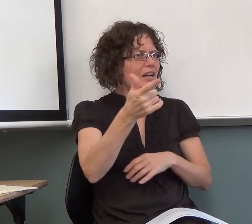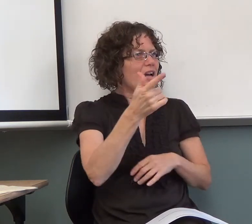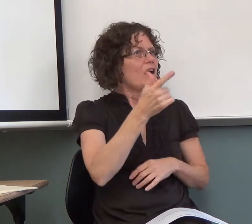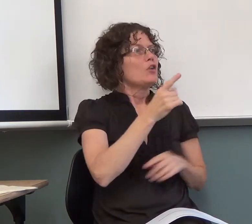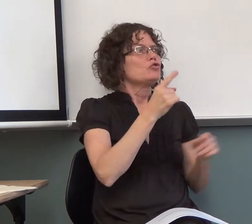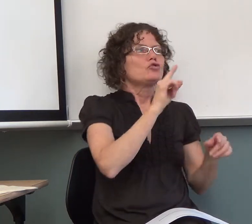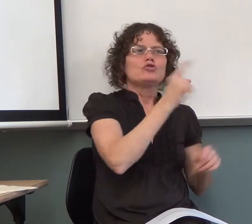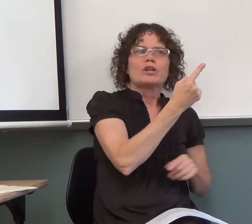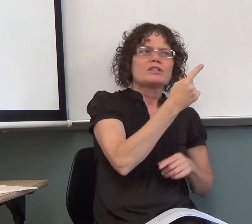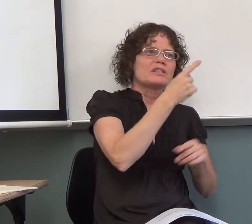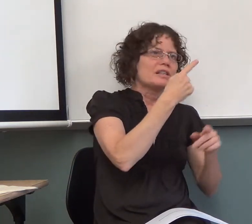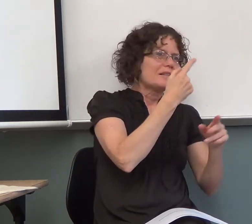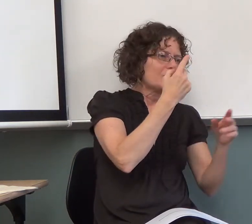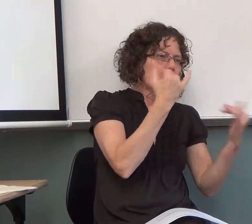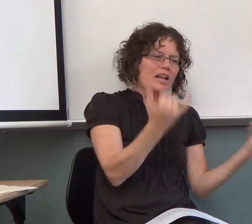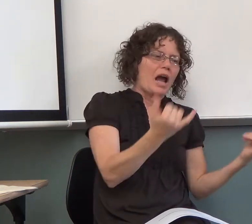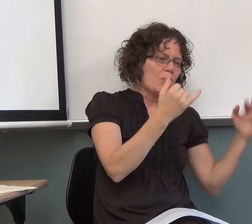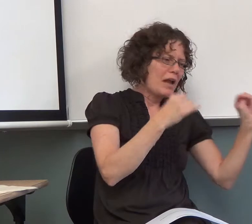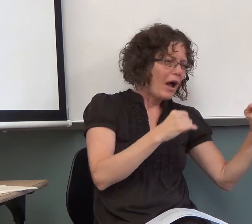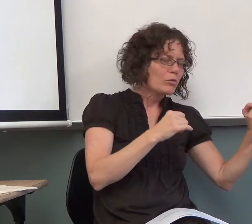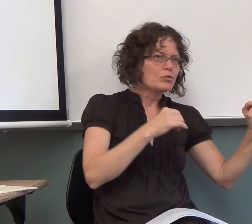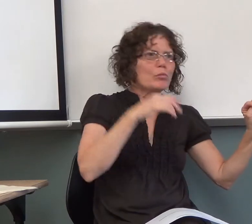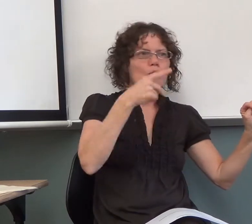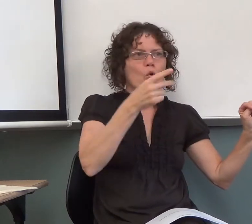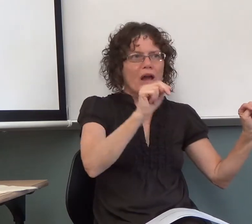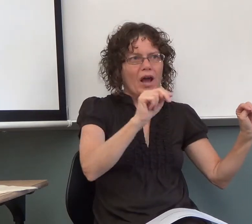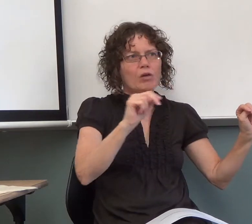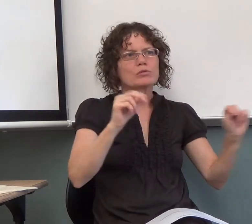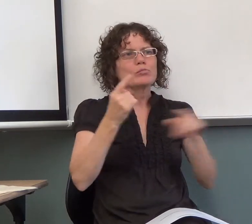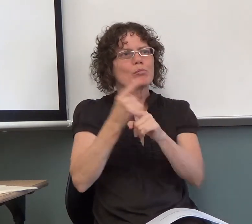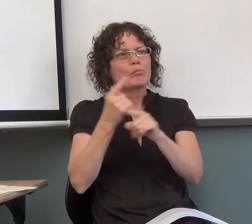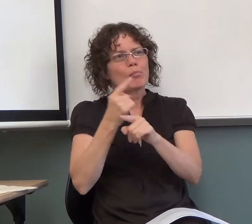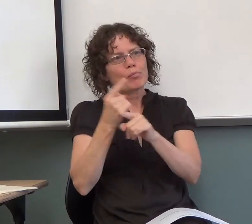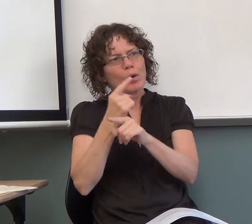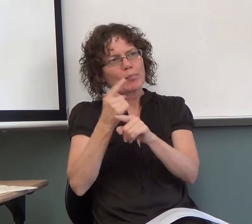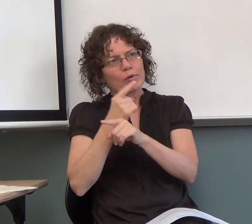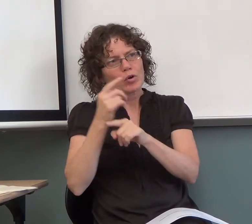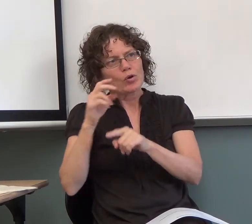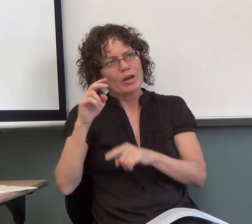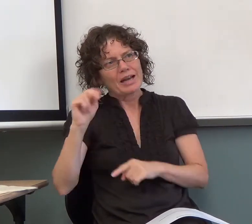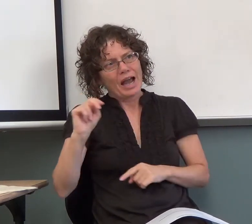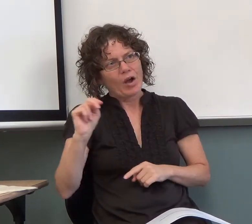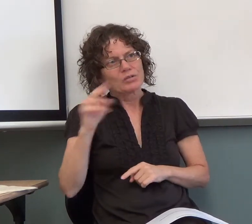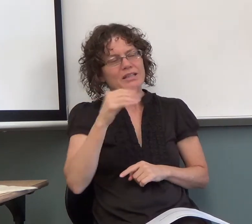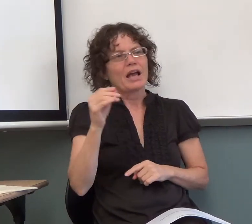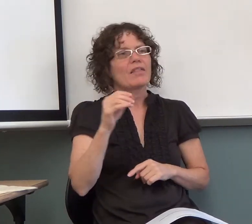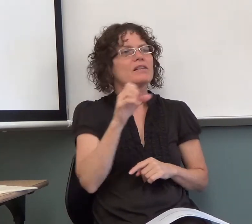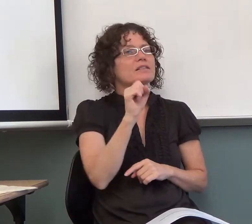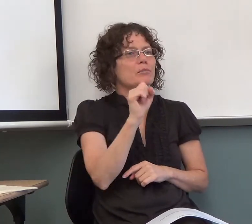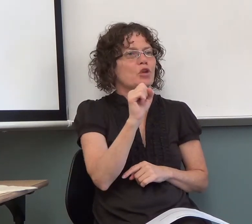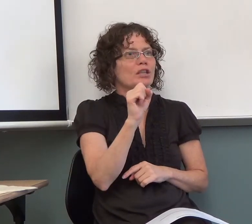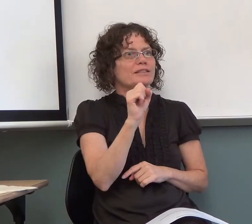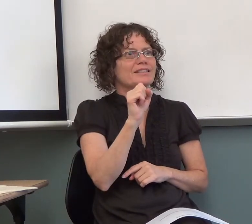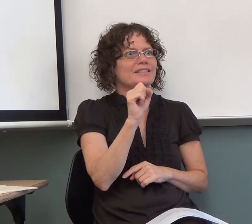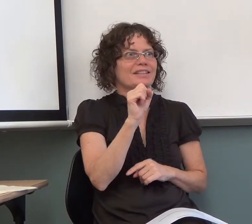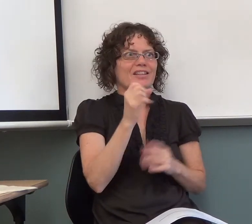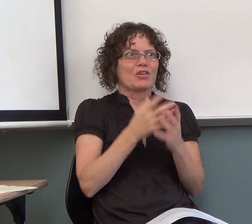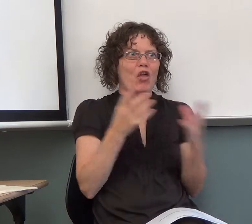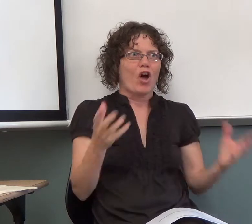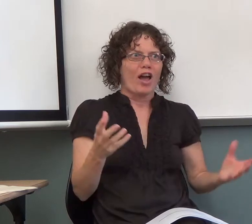nouns, pronouns, proper nouns, okay? And the subject. What's the subject of our... Oh my gosh, that's a lot, huh? Okay, we didn't